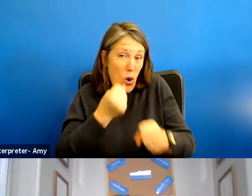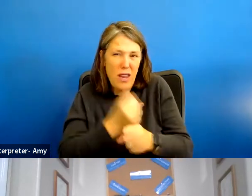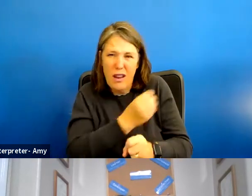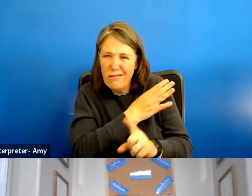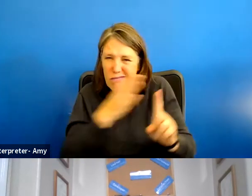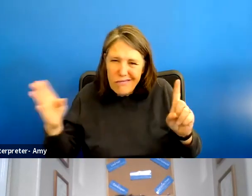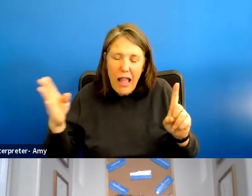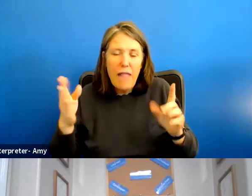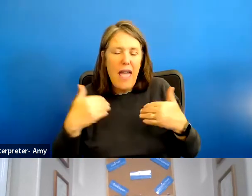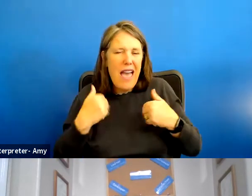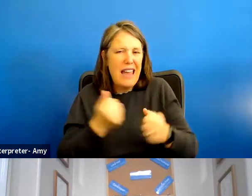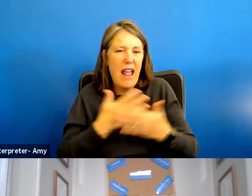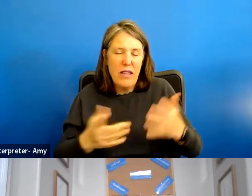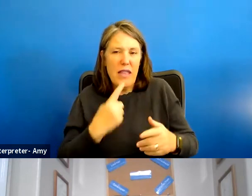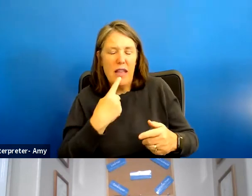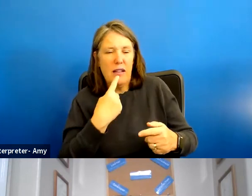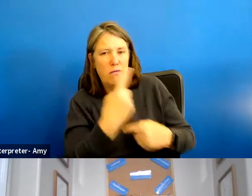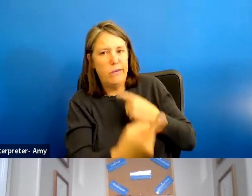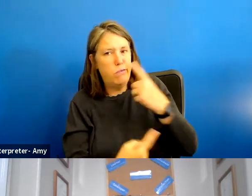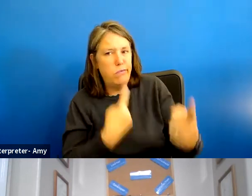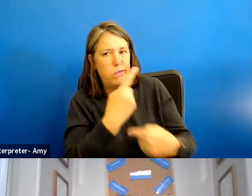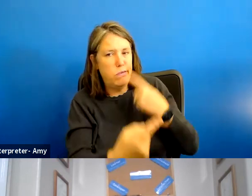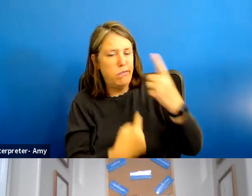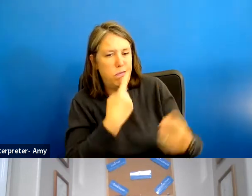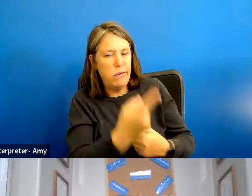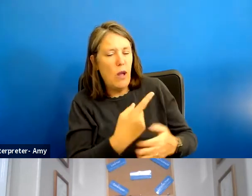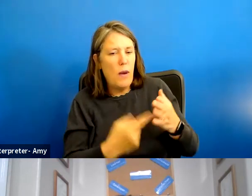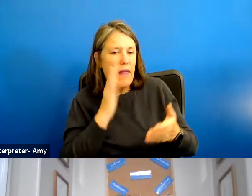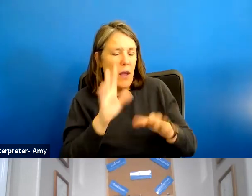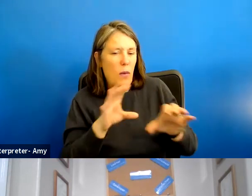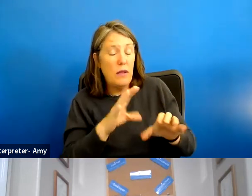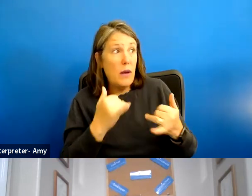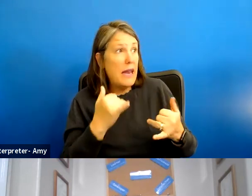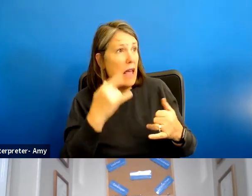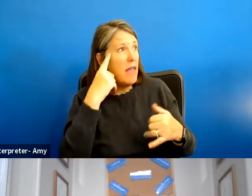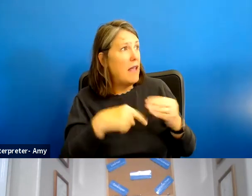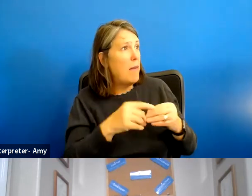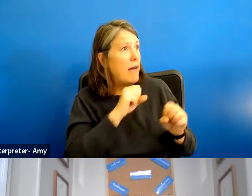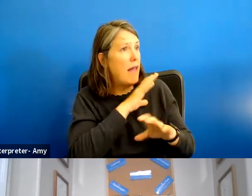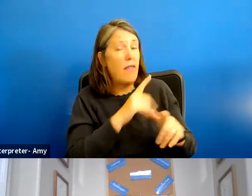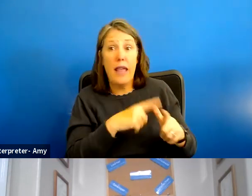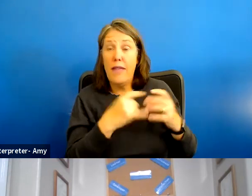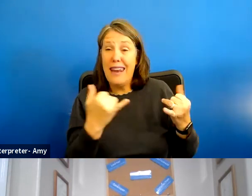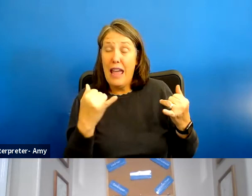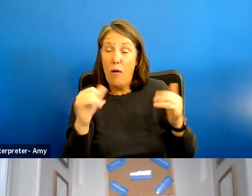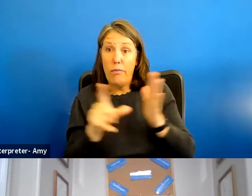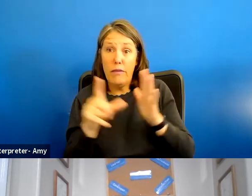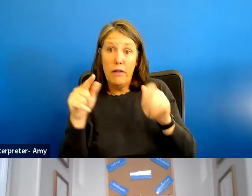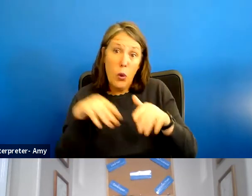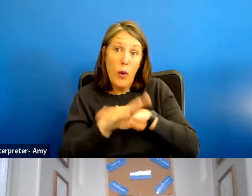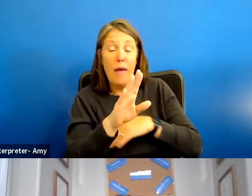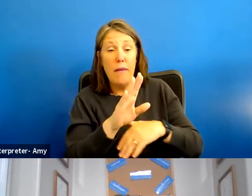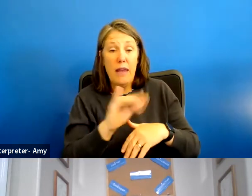and they've been having everything dictated to them as to what they're going to do. So they don't have to think about nothing. And all of a sudden you come in,